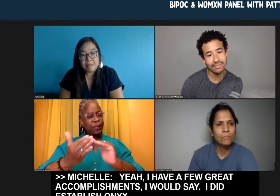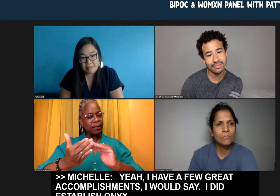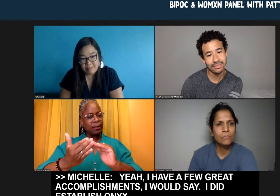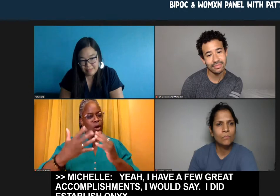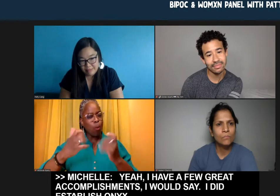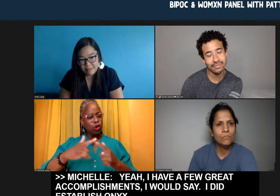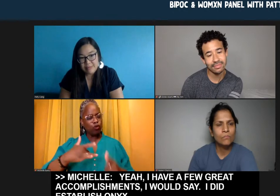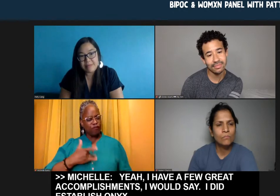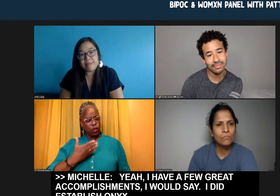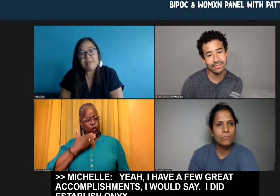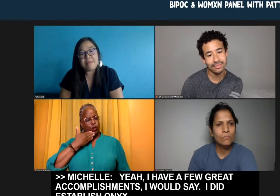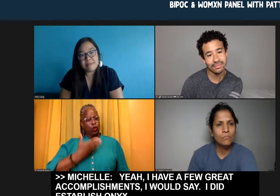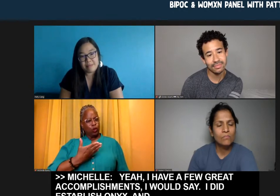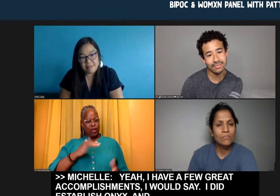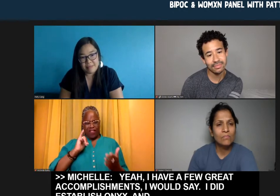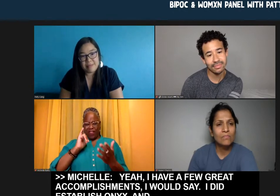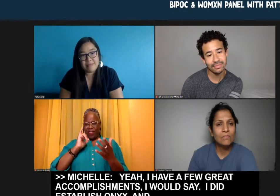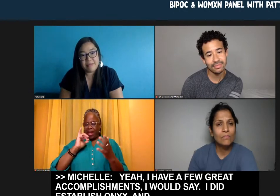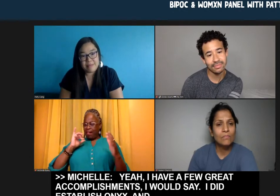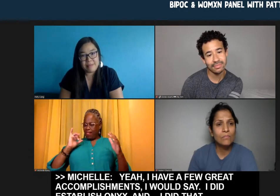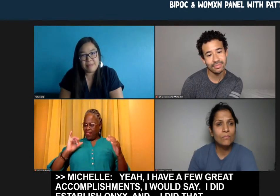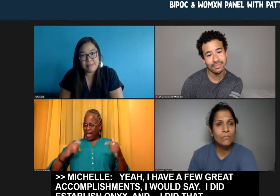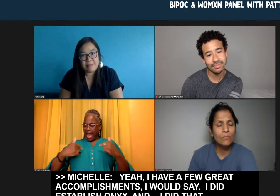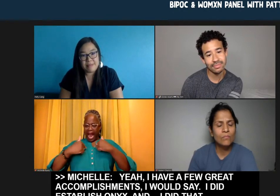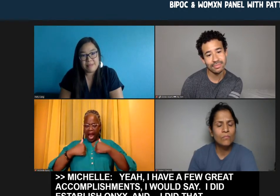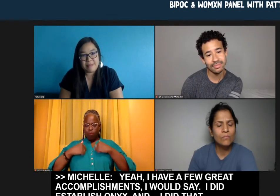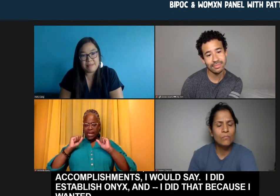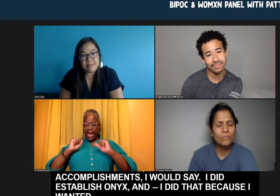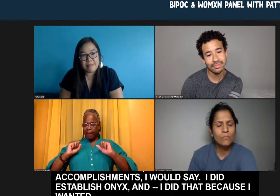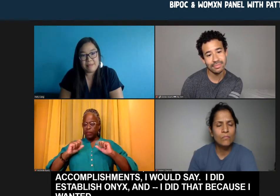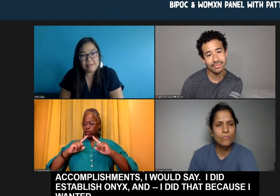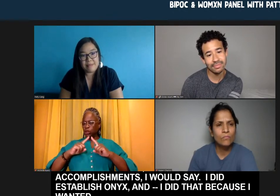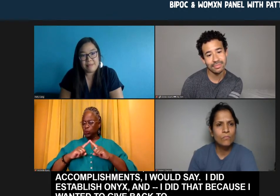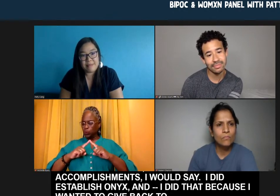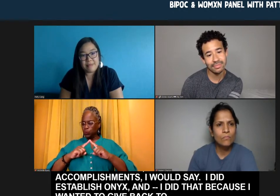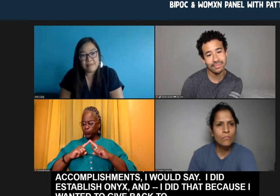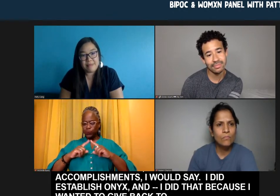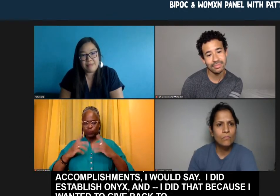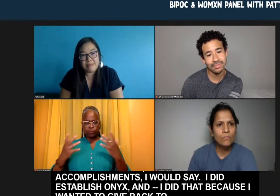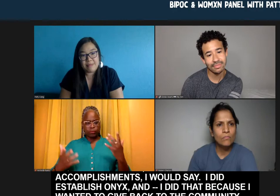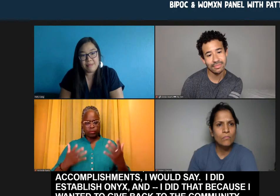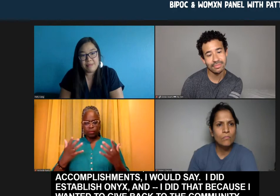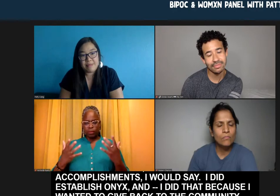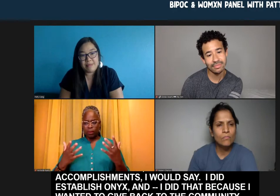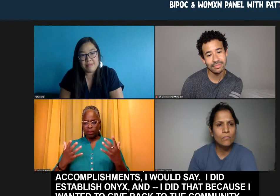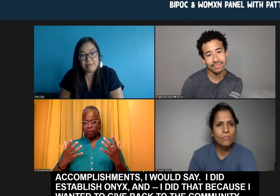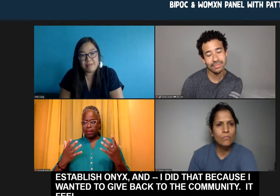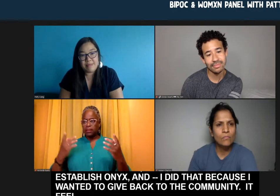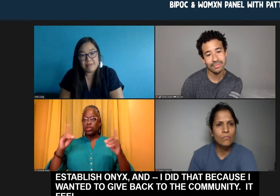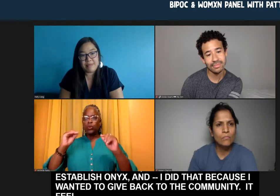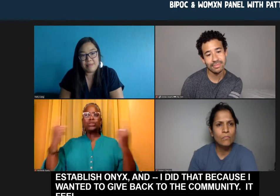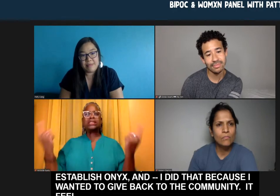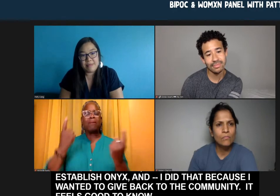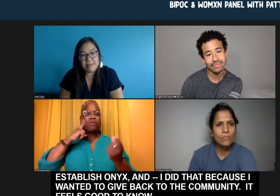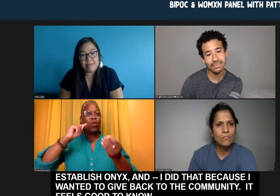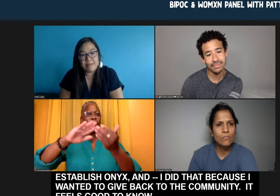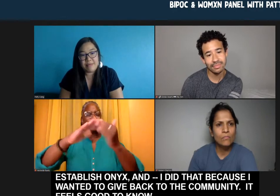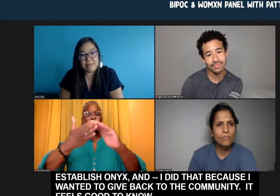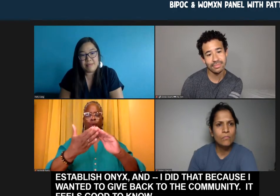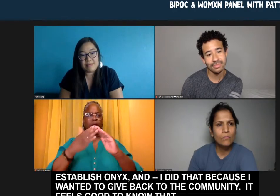I did that because I wanted to give back to the community. I wanted to feel, it feels good to know that I am